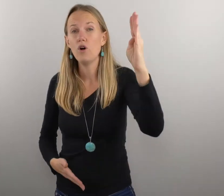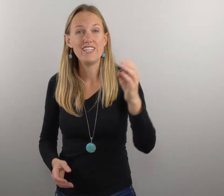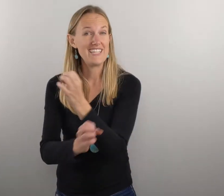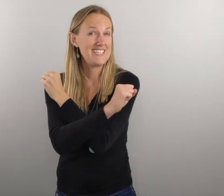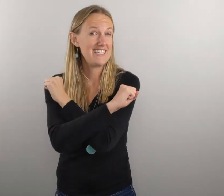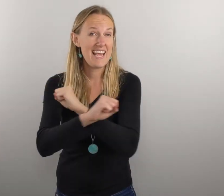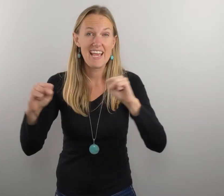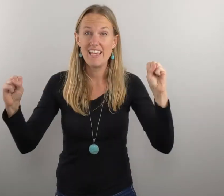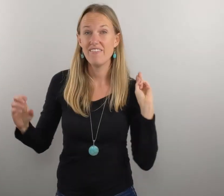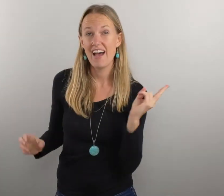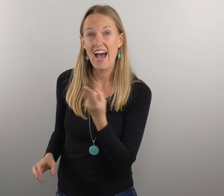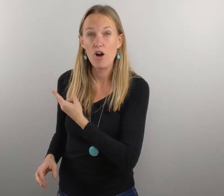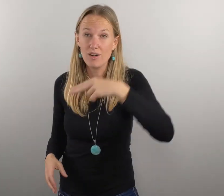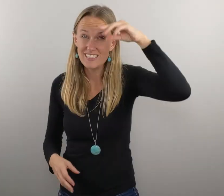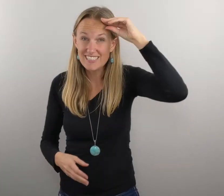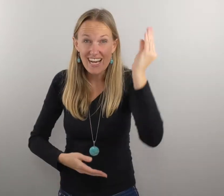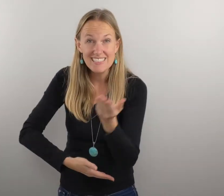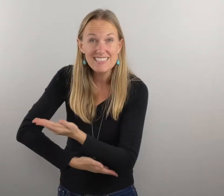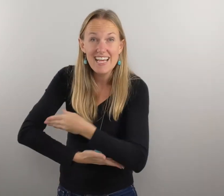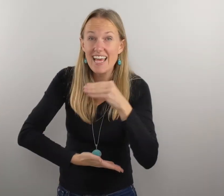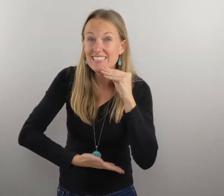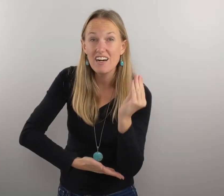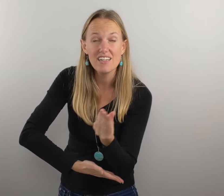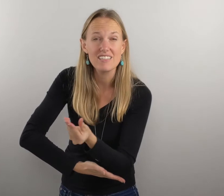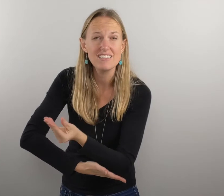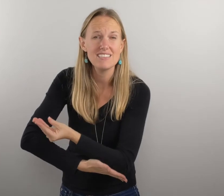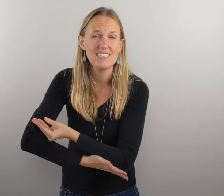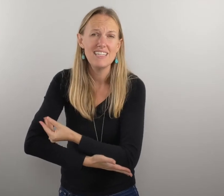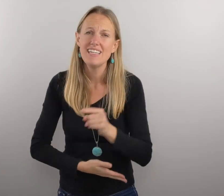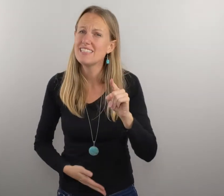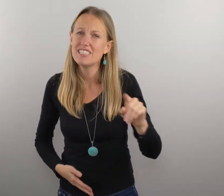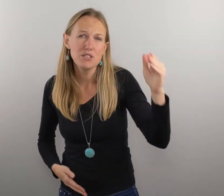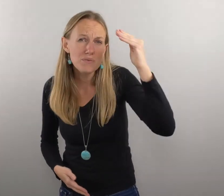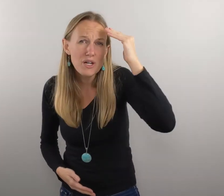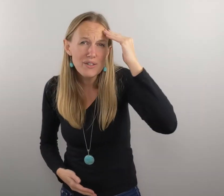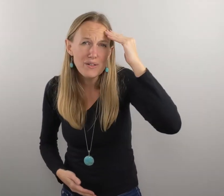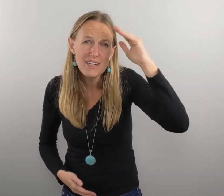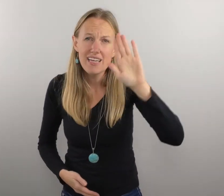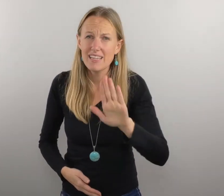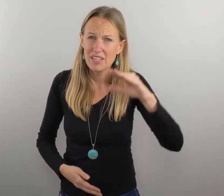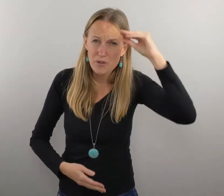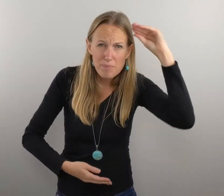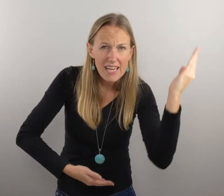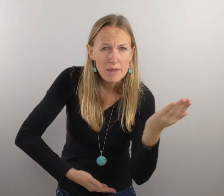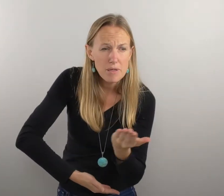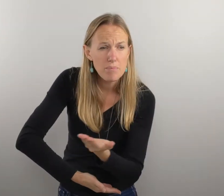would save our sons and daughters? Did you know that your baby